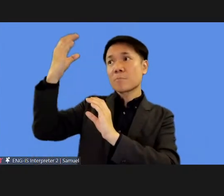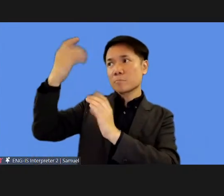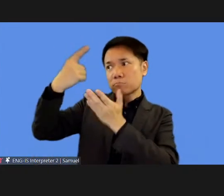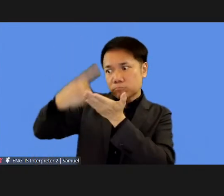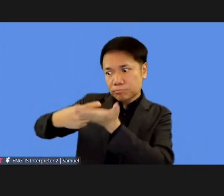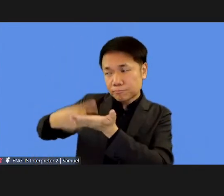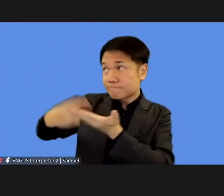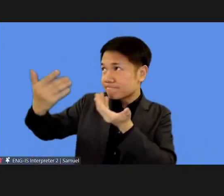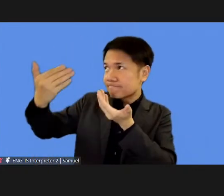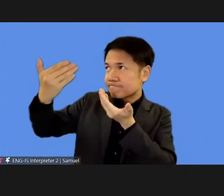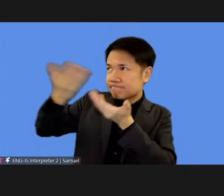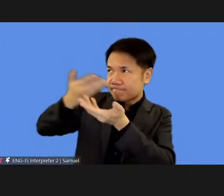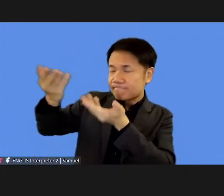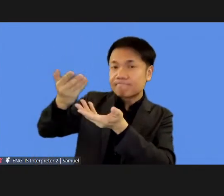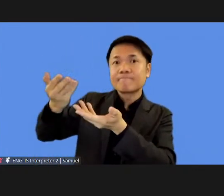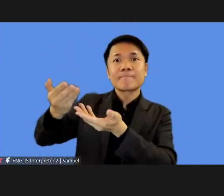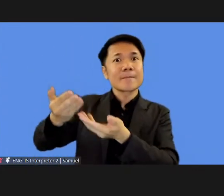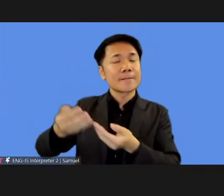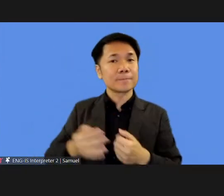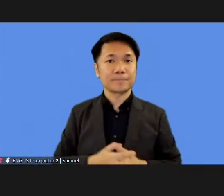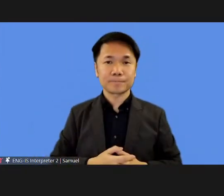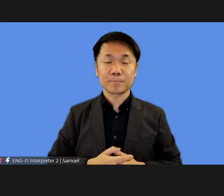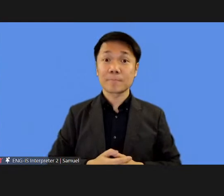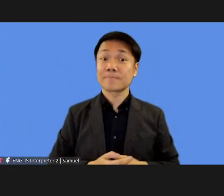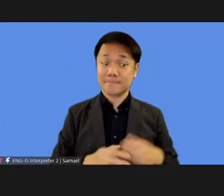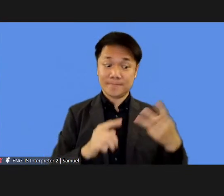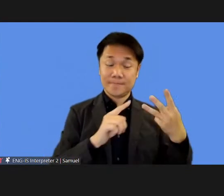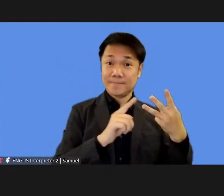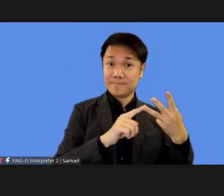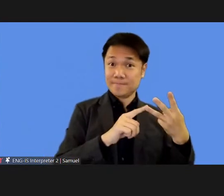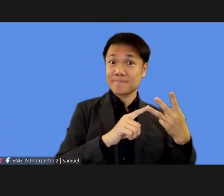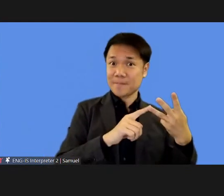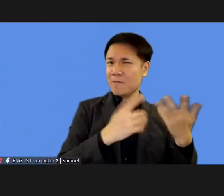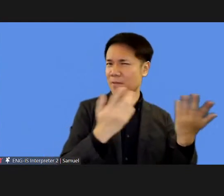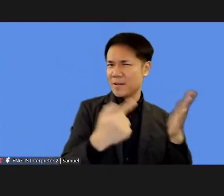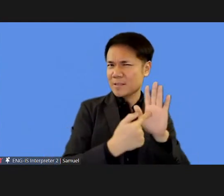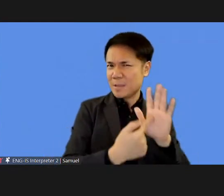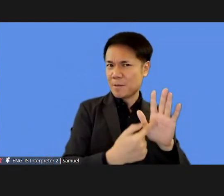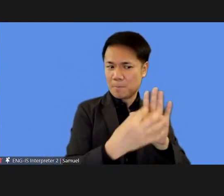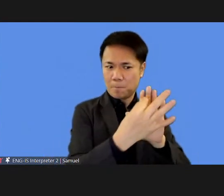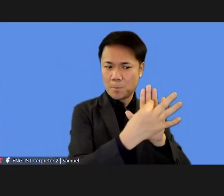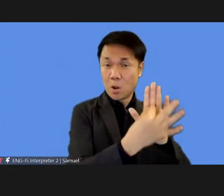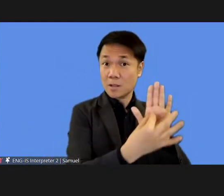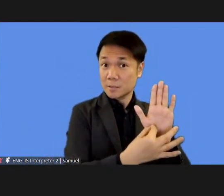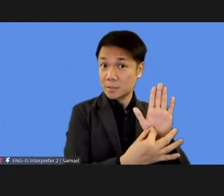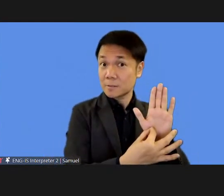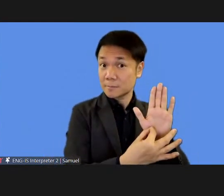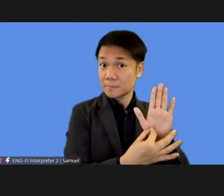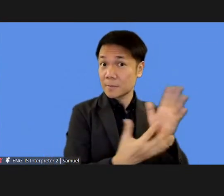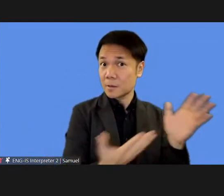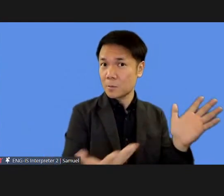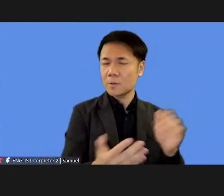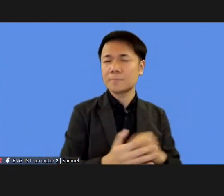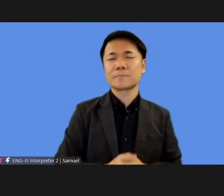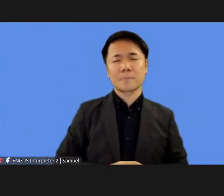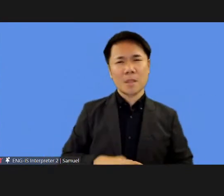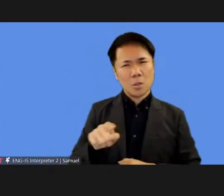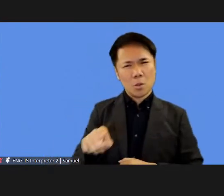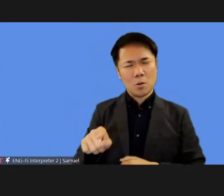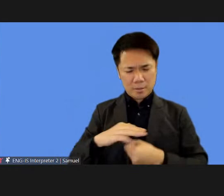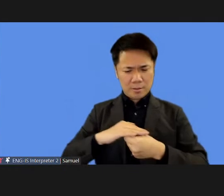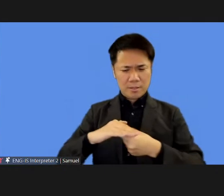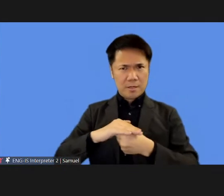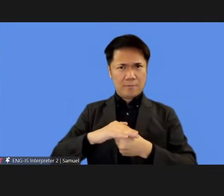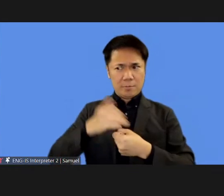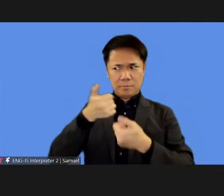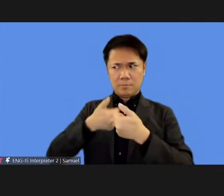in place. First, as a local government, you need to have a strategic direction.